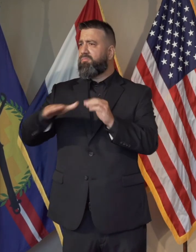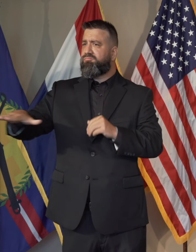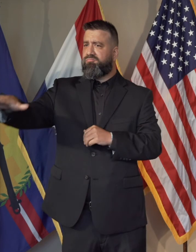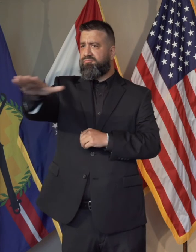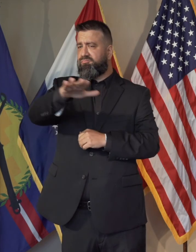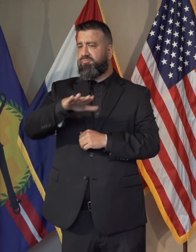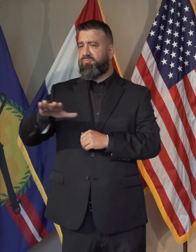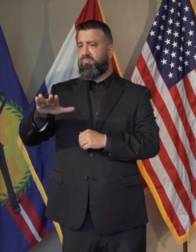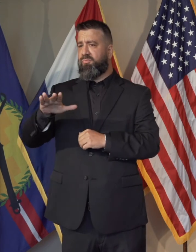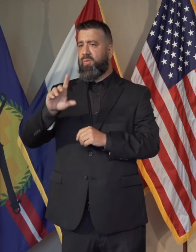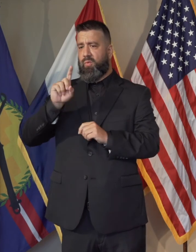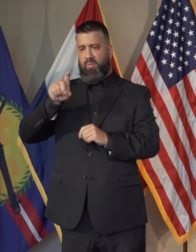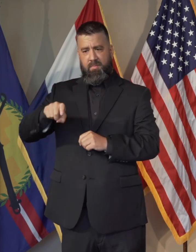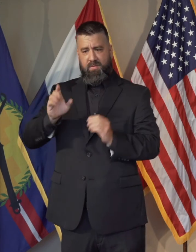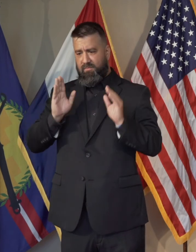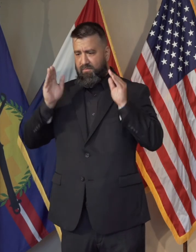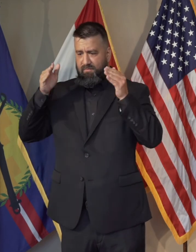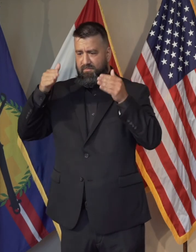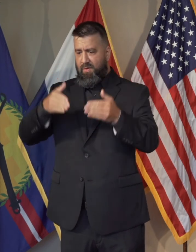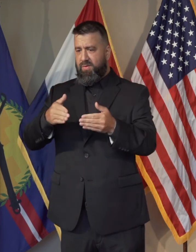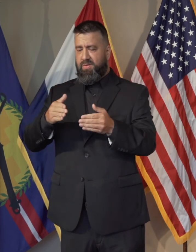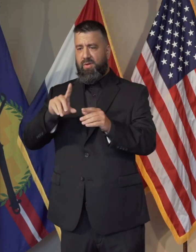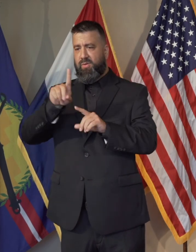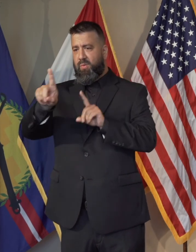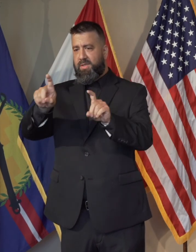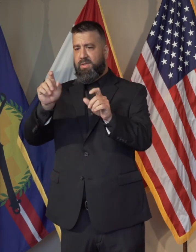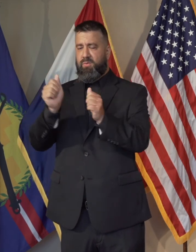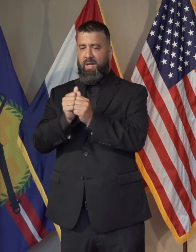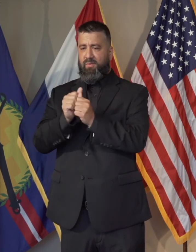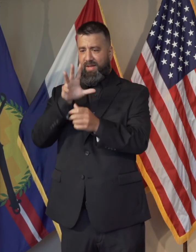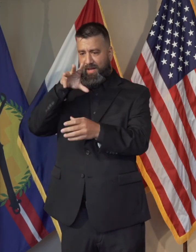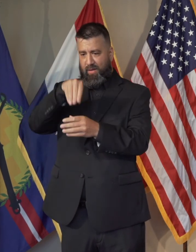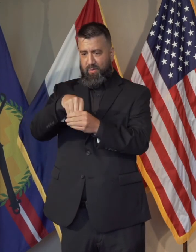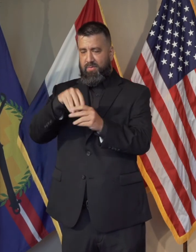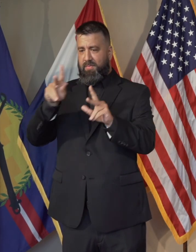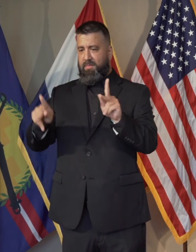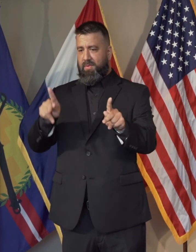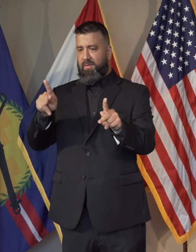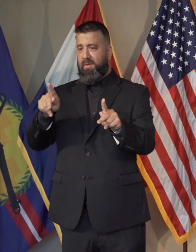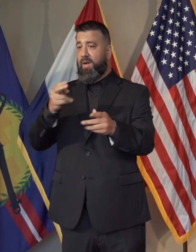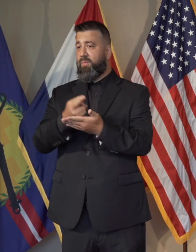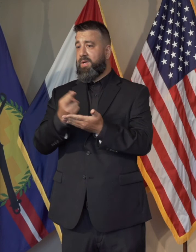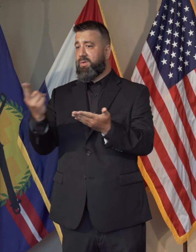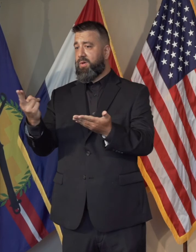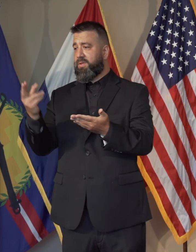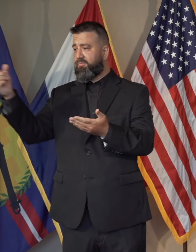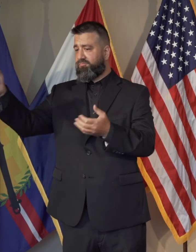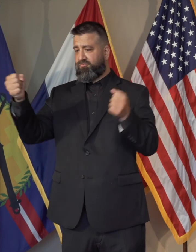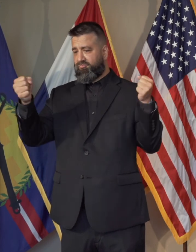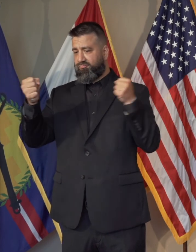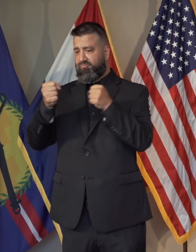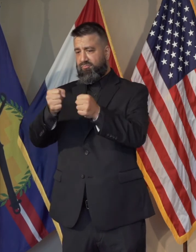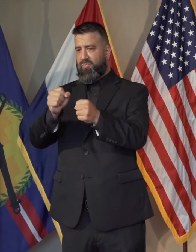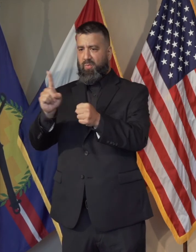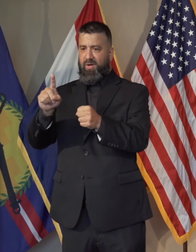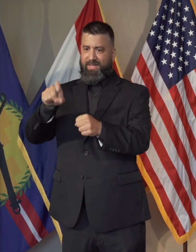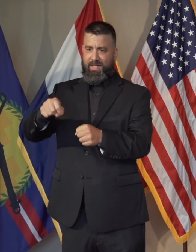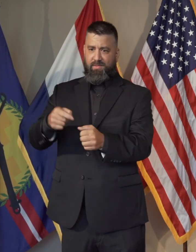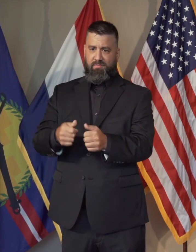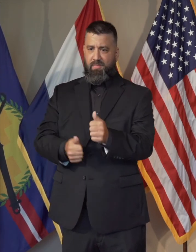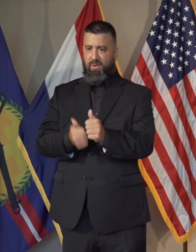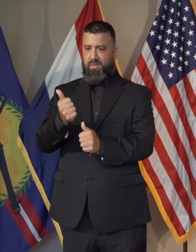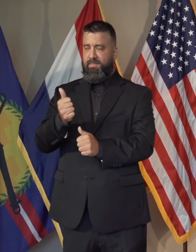these questions of equity and inclusion across our community. We have to get resources to where they're needed the most. Actually, I do have one more question.